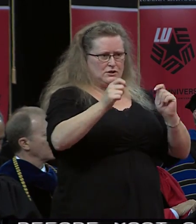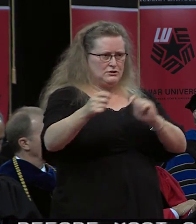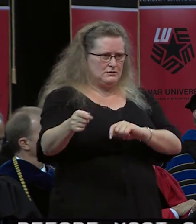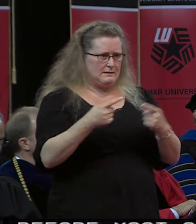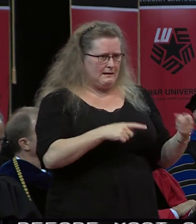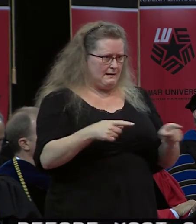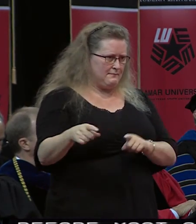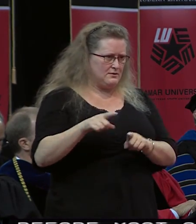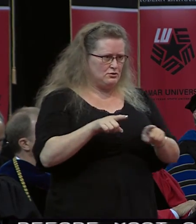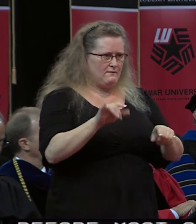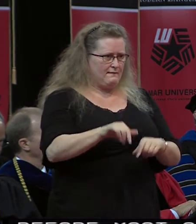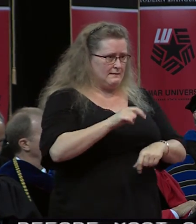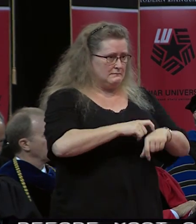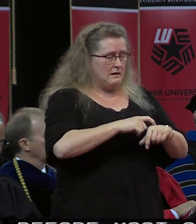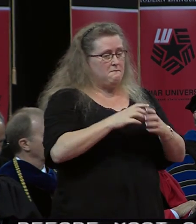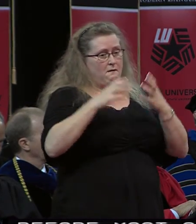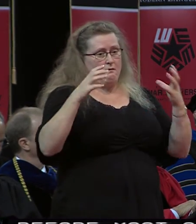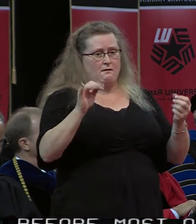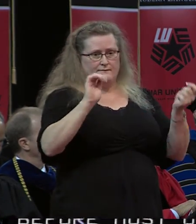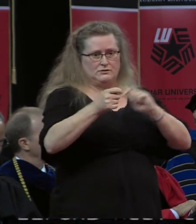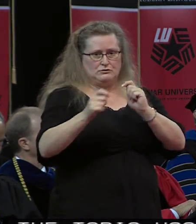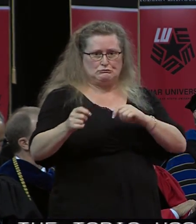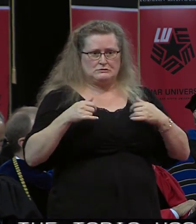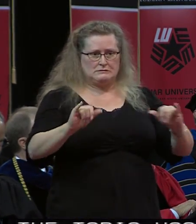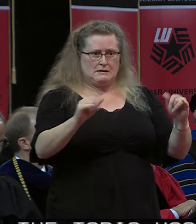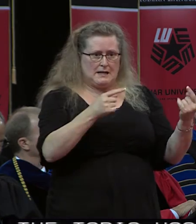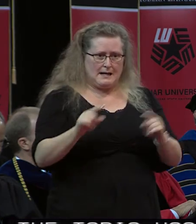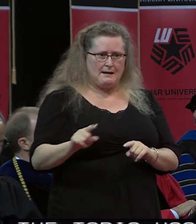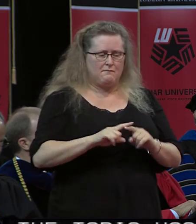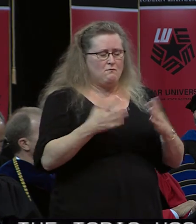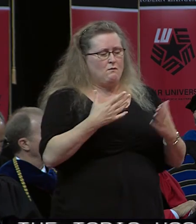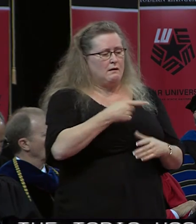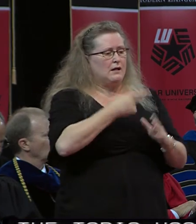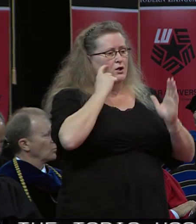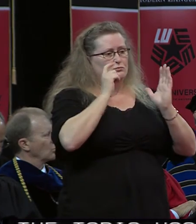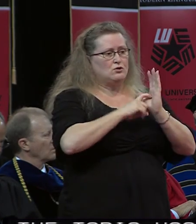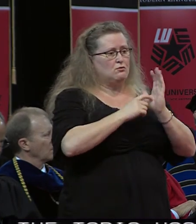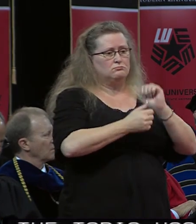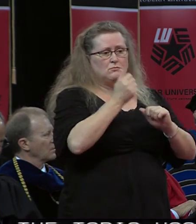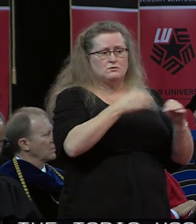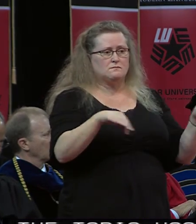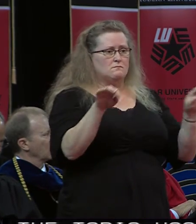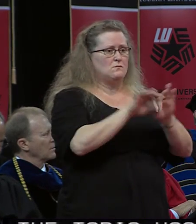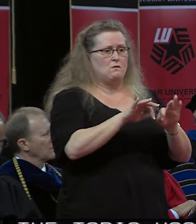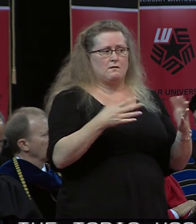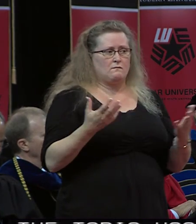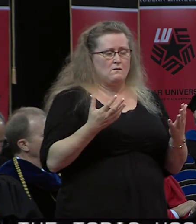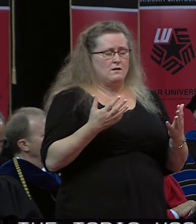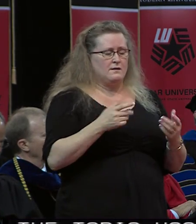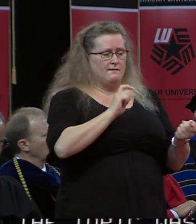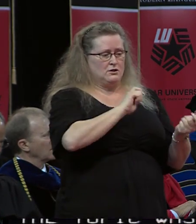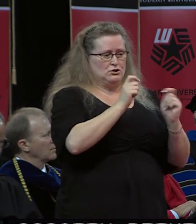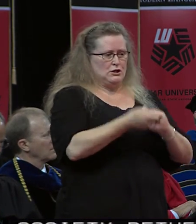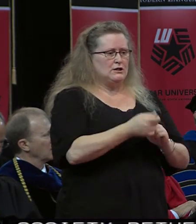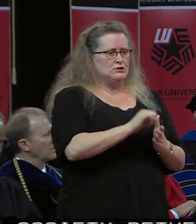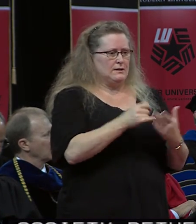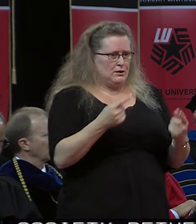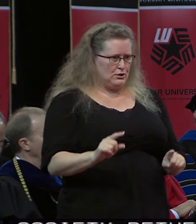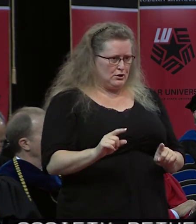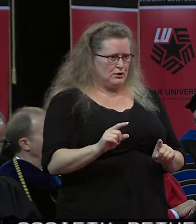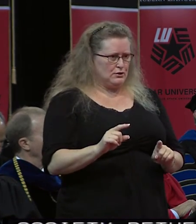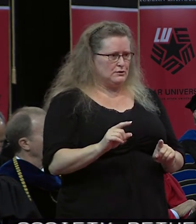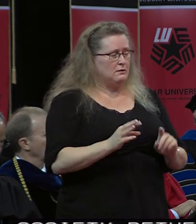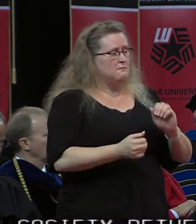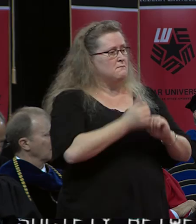lot of changes continue to happen. But what he noticed most importantly was the single constant was change that occurred. And